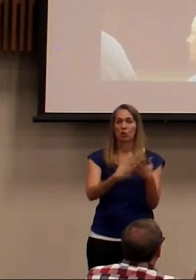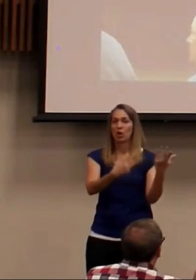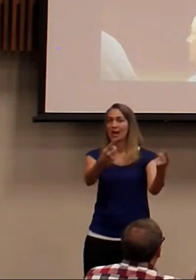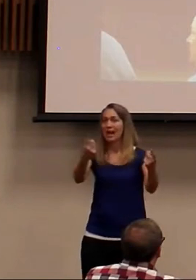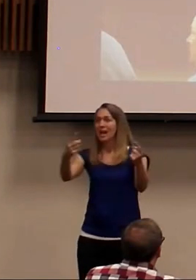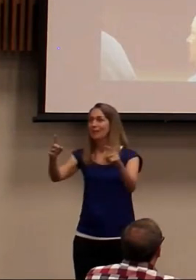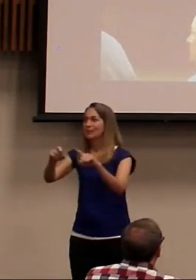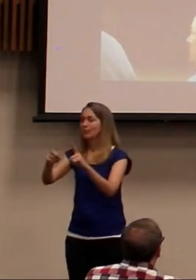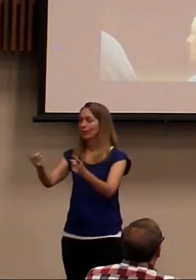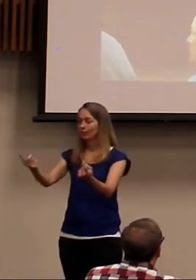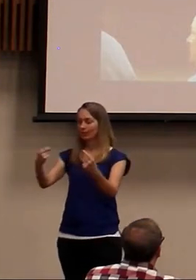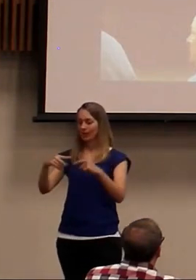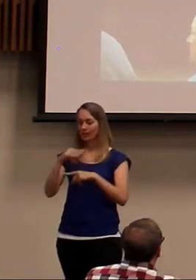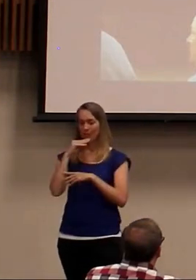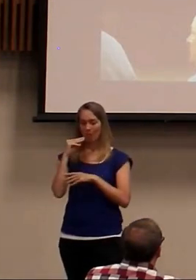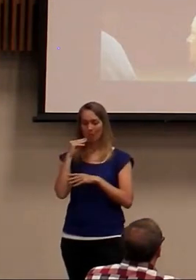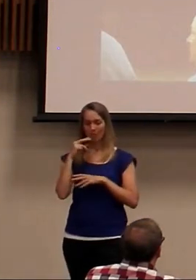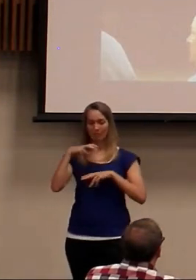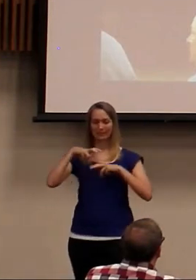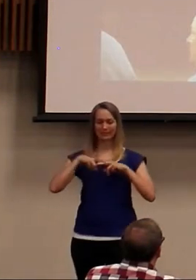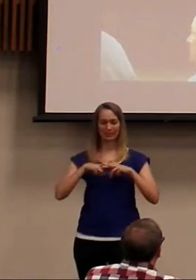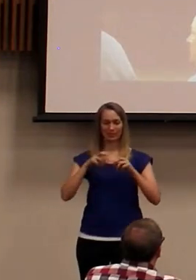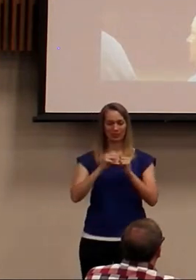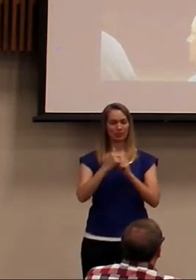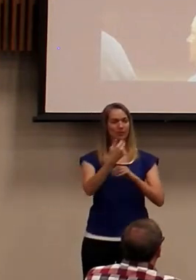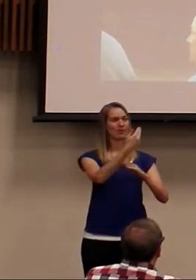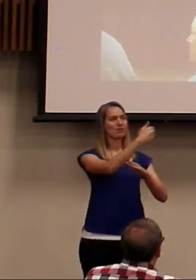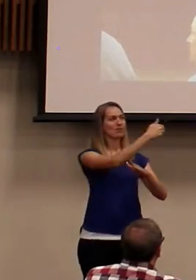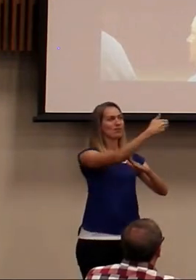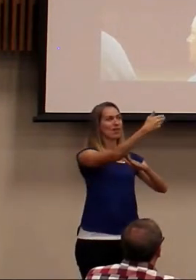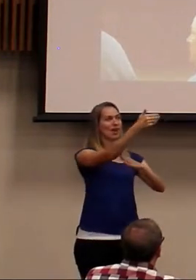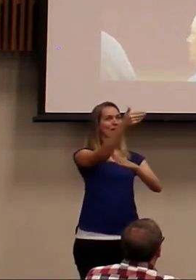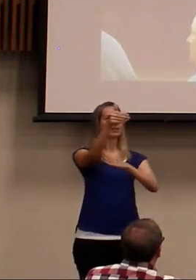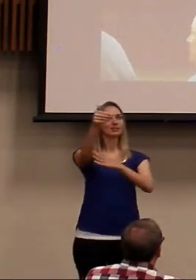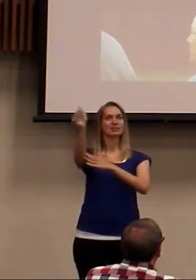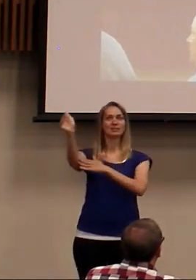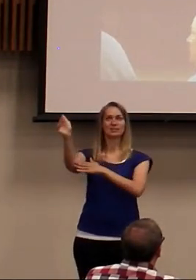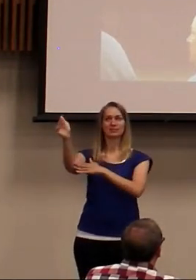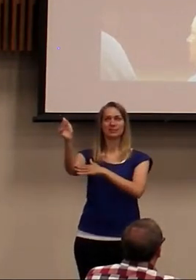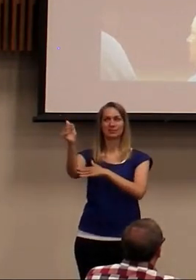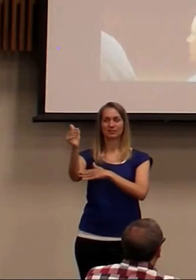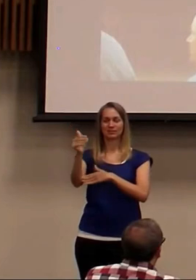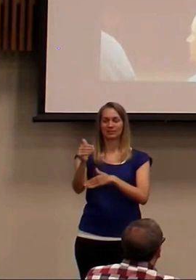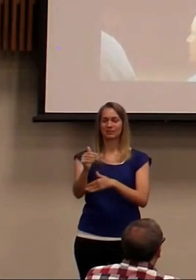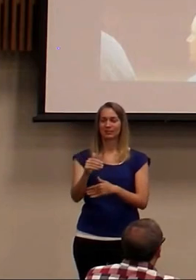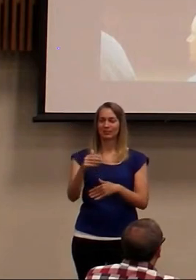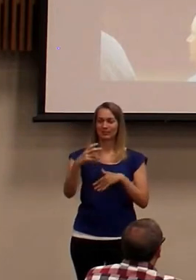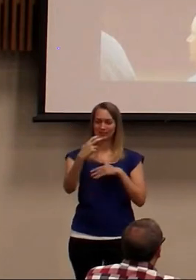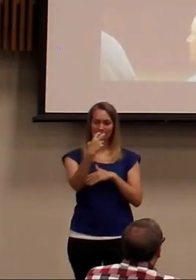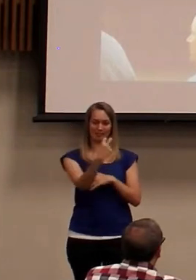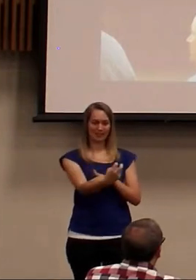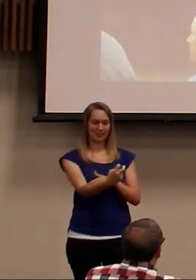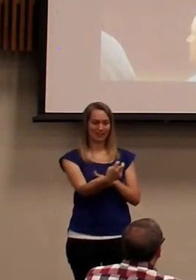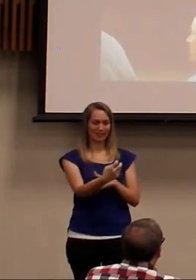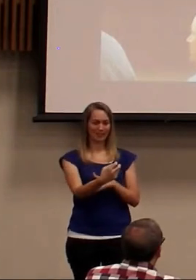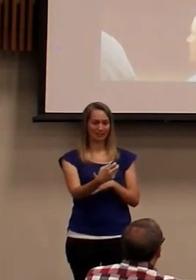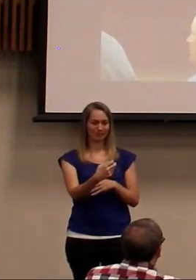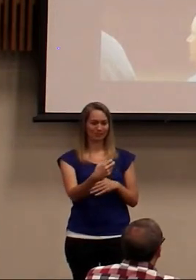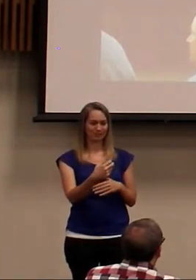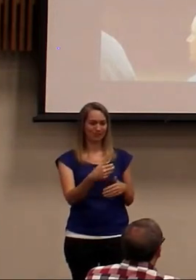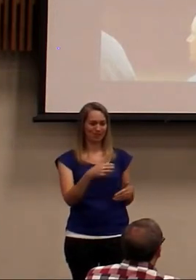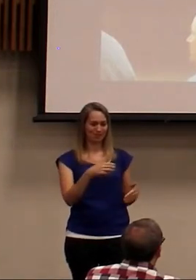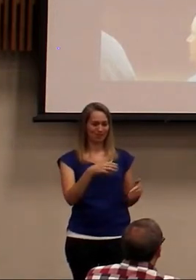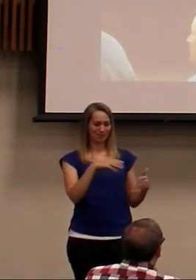home. We sit here among the flags in front of a pulpit that hosted so many incredible, godly